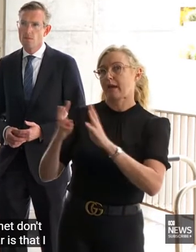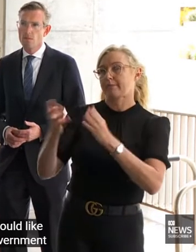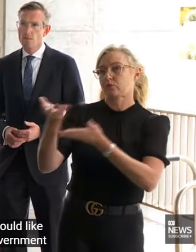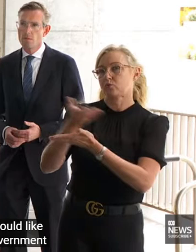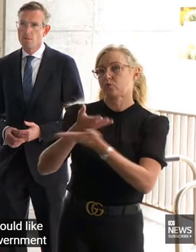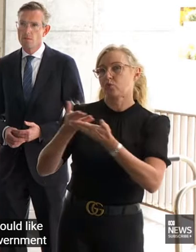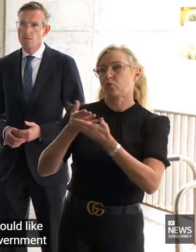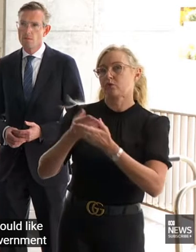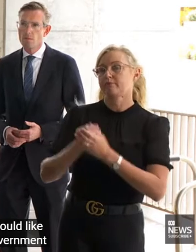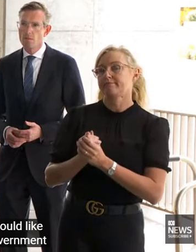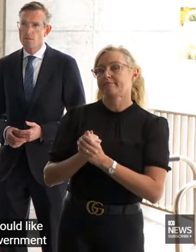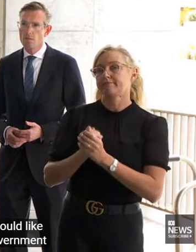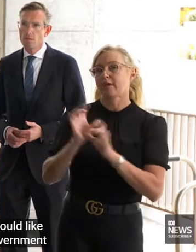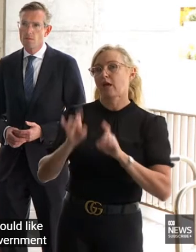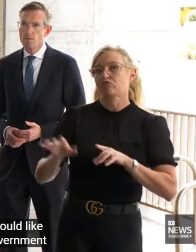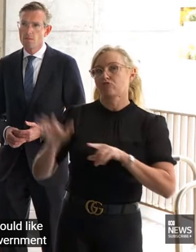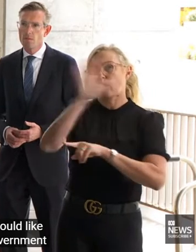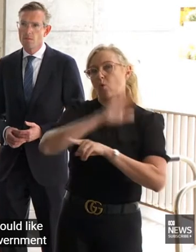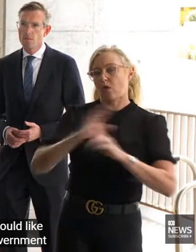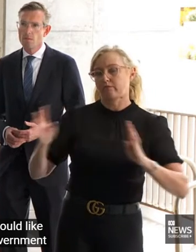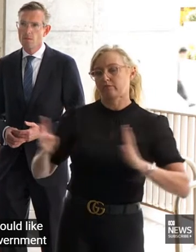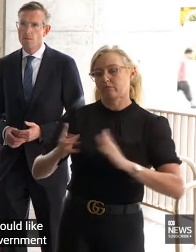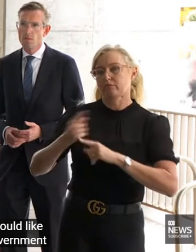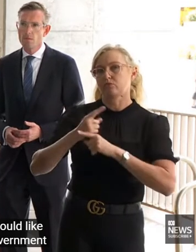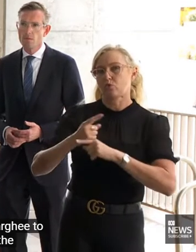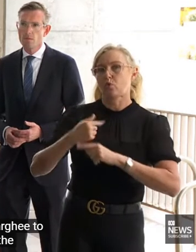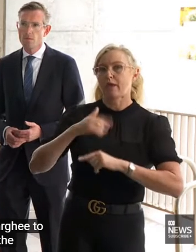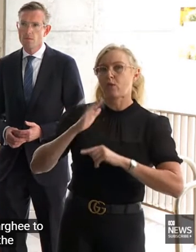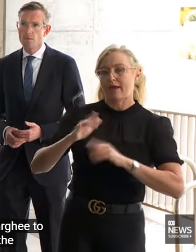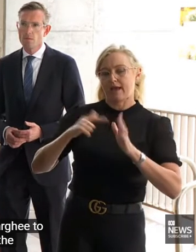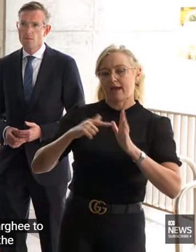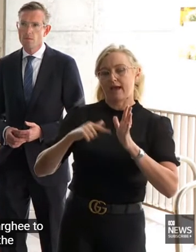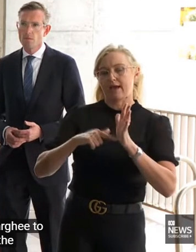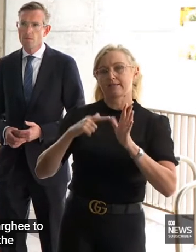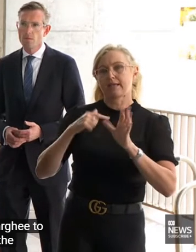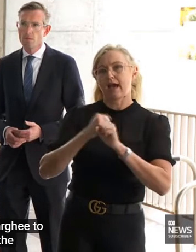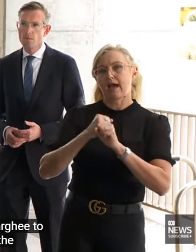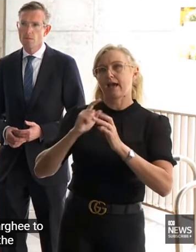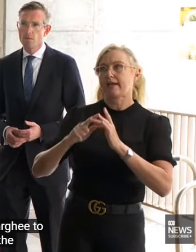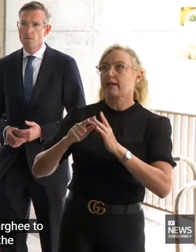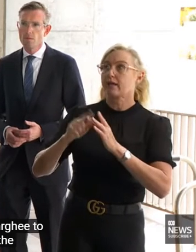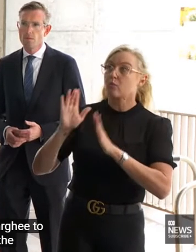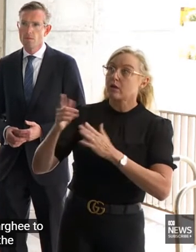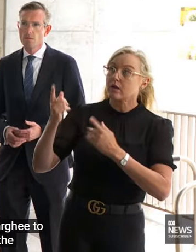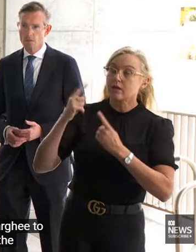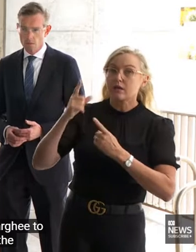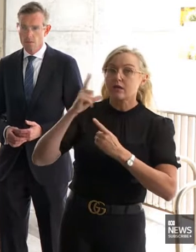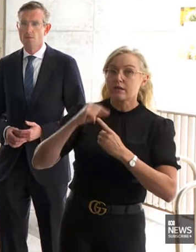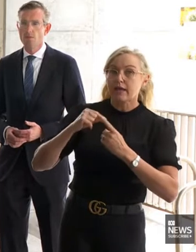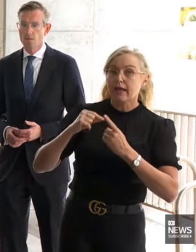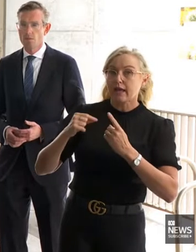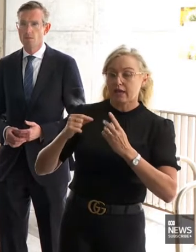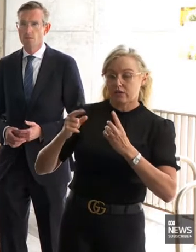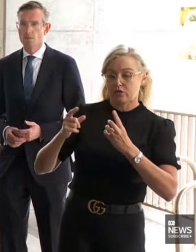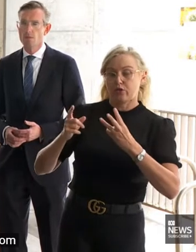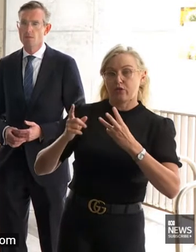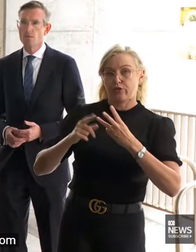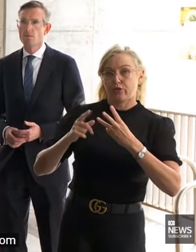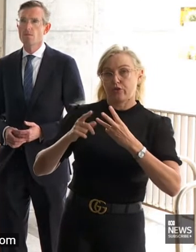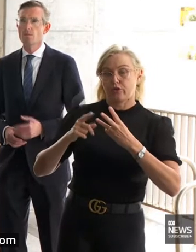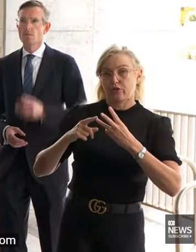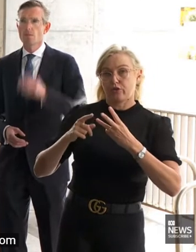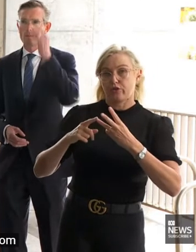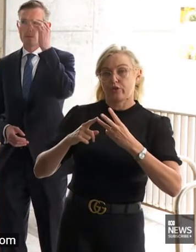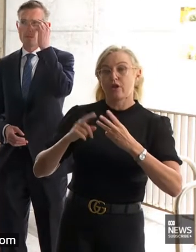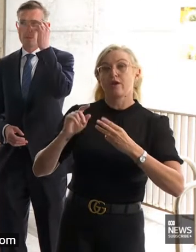the federal government get advice from ATAGI to bring forward the vaccinations from